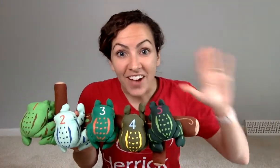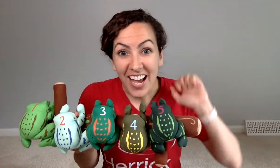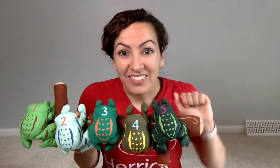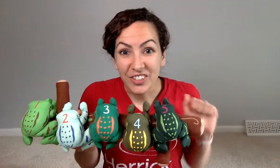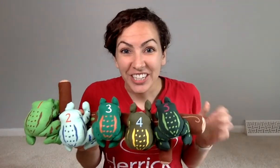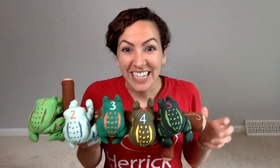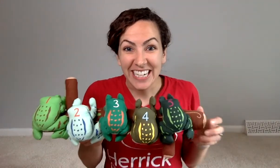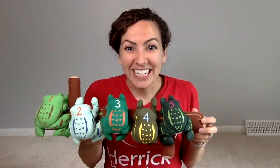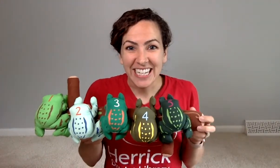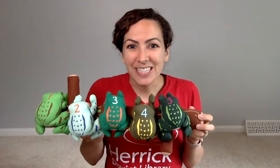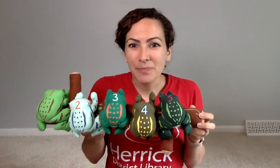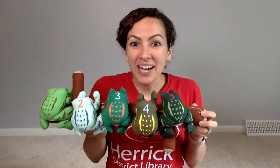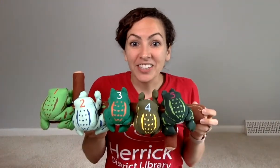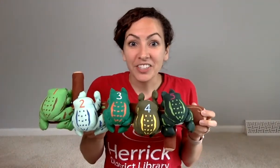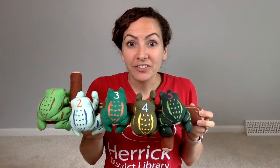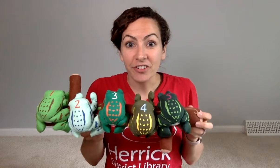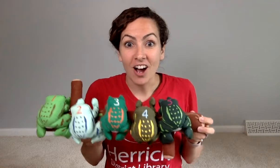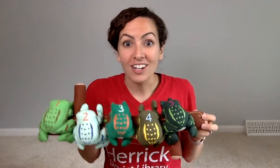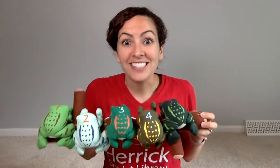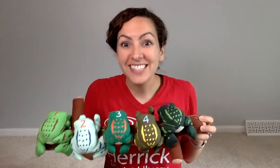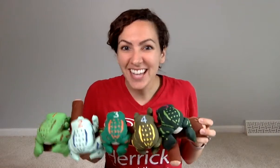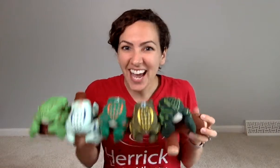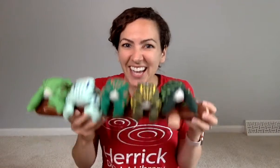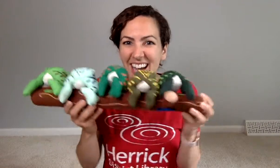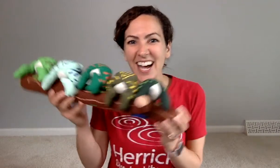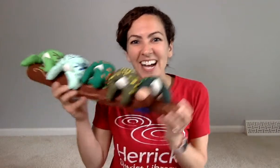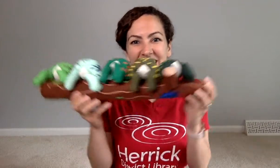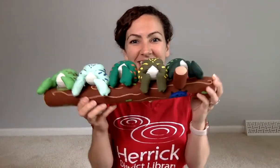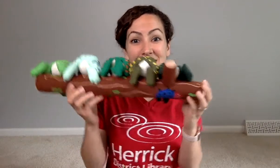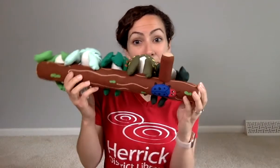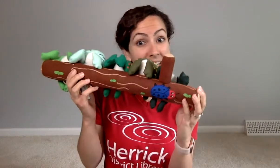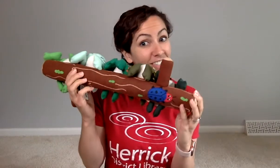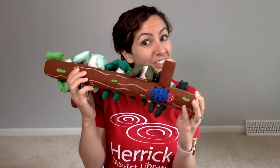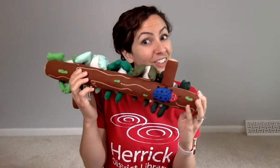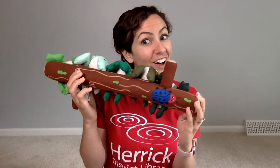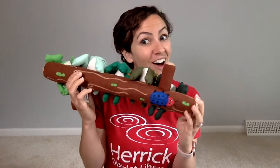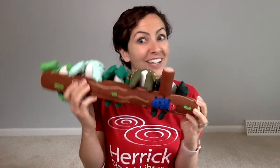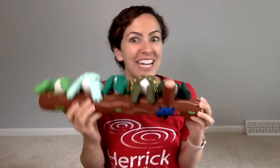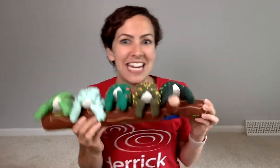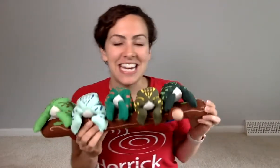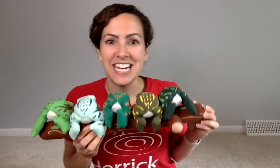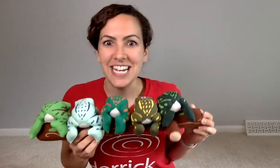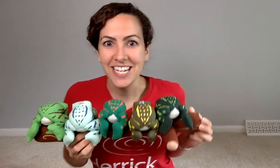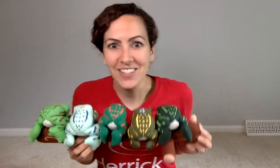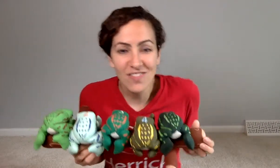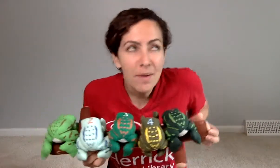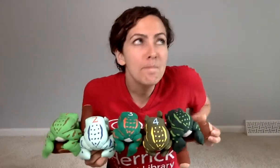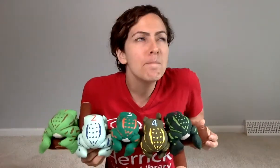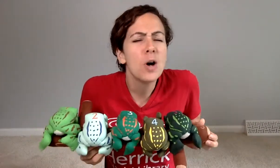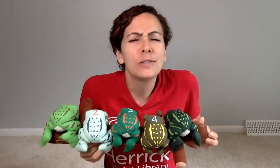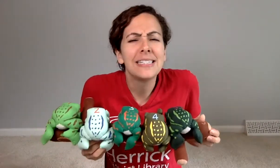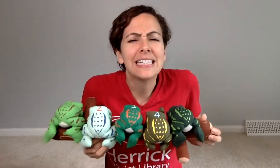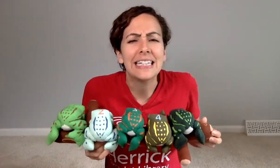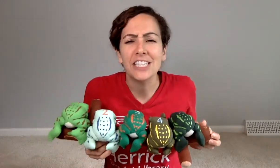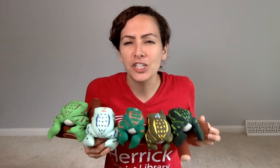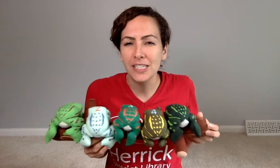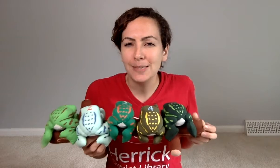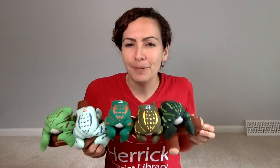5 green and speckled frogs sat on a speckled log, eating the most delicious